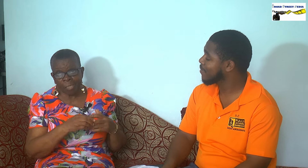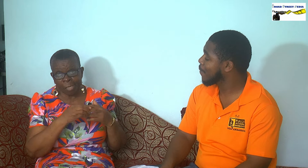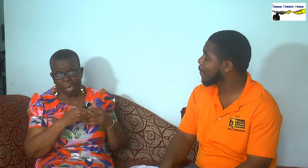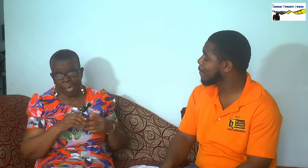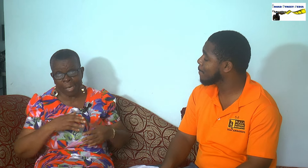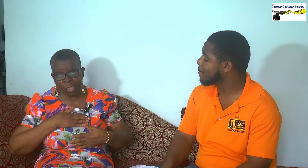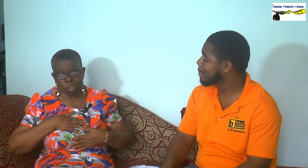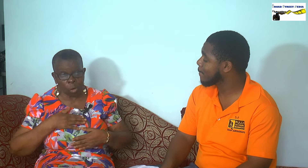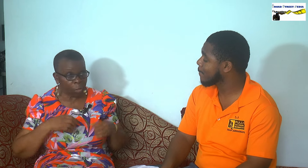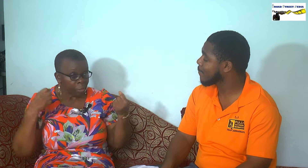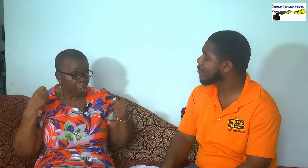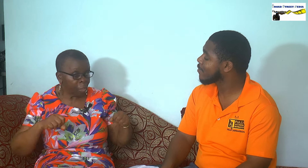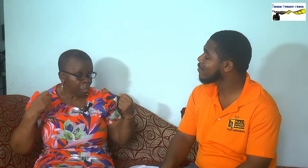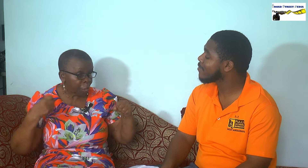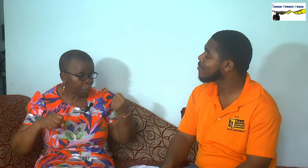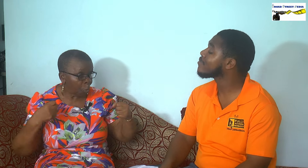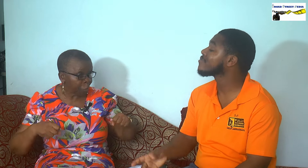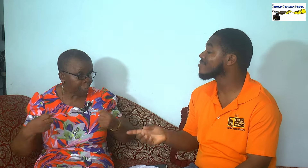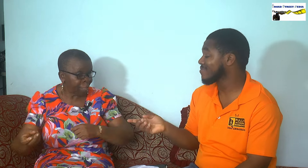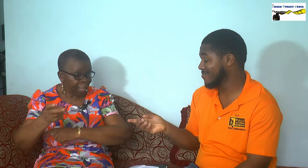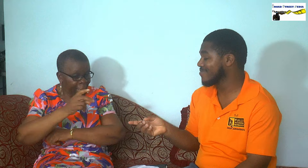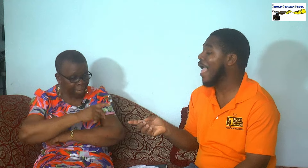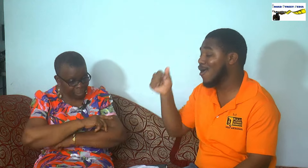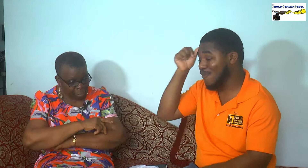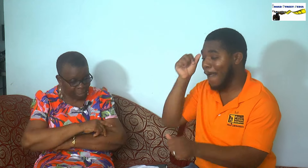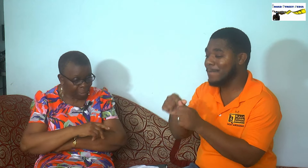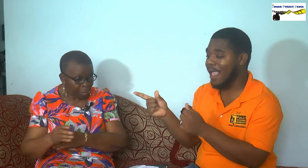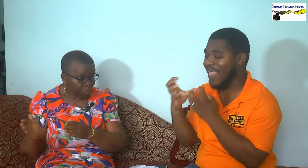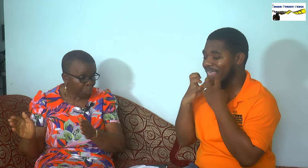Especially I enjoy sports day.